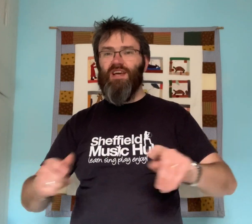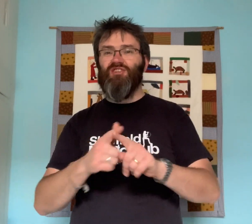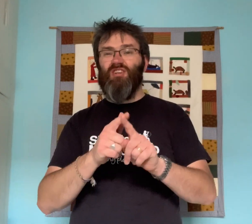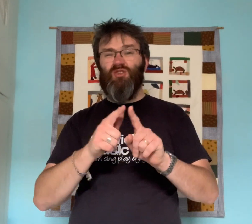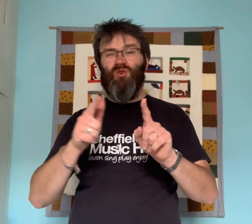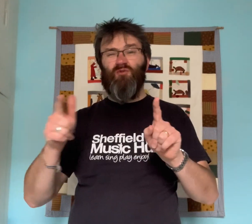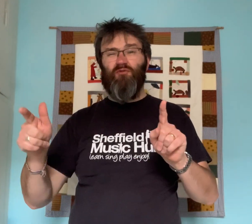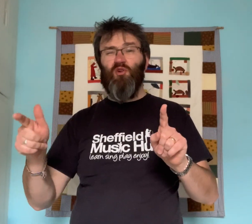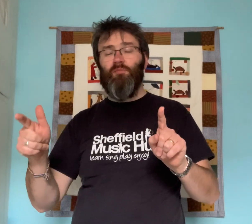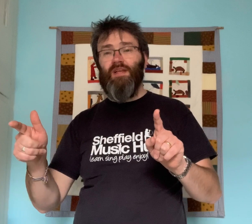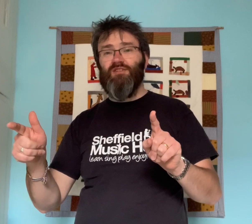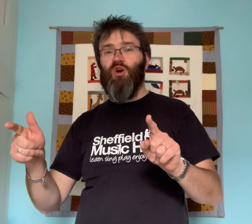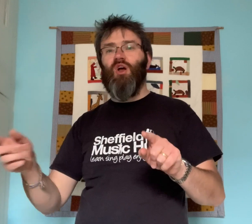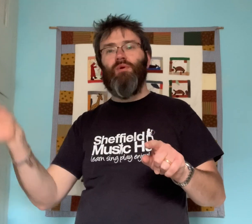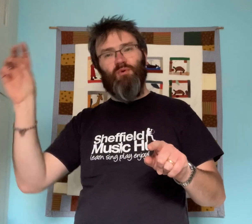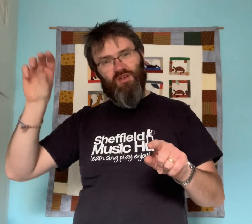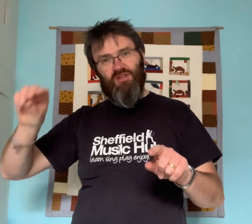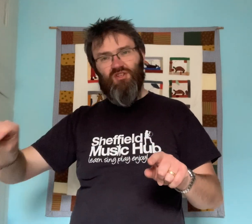actually 2 full beats long, and we put a d